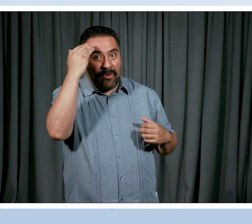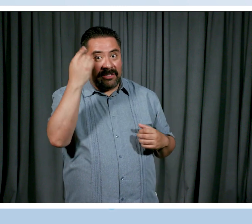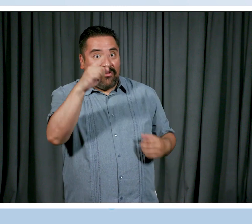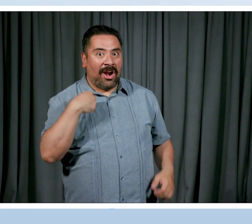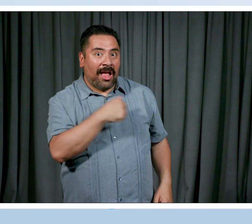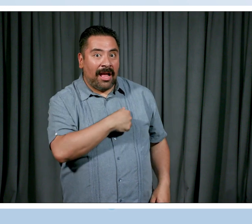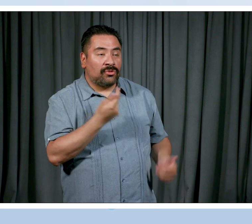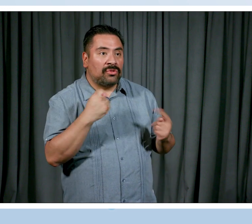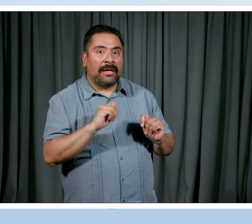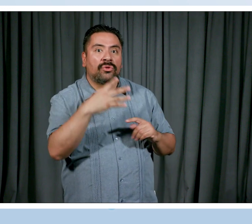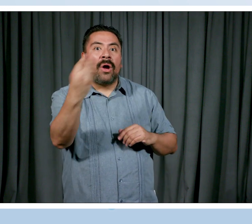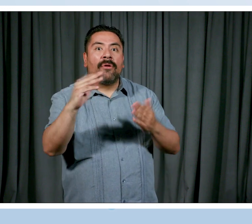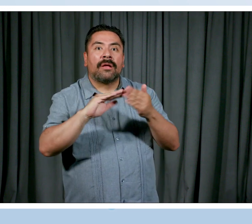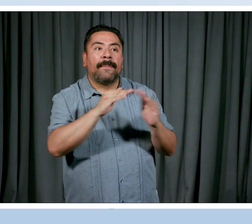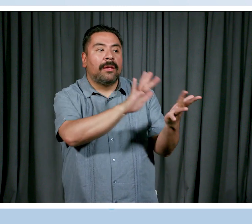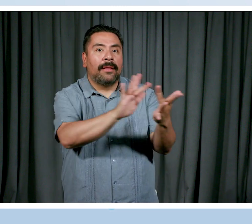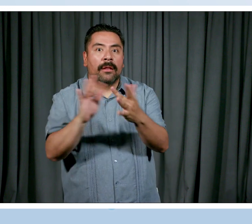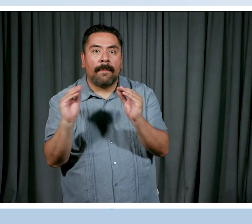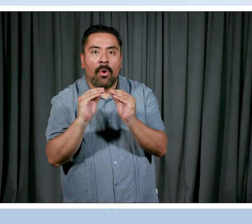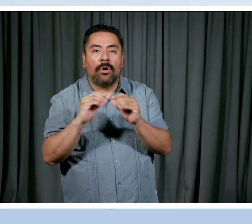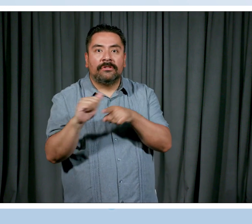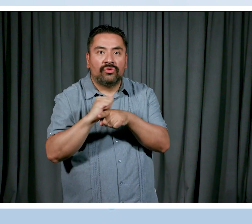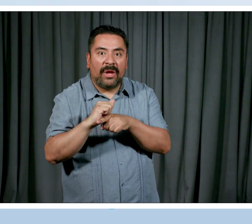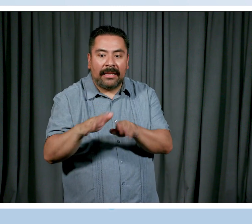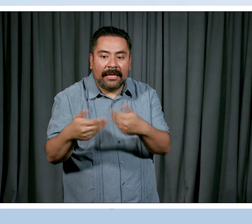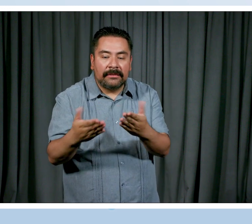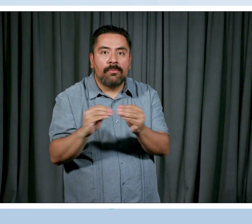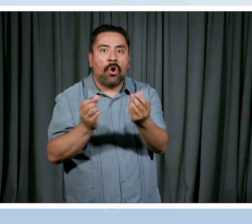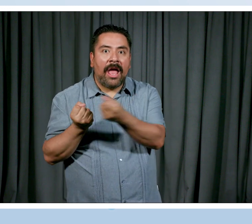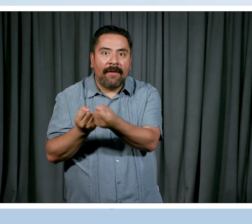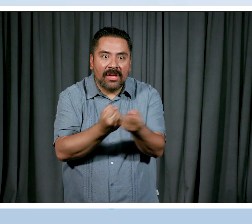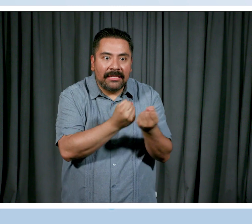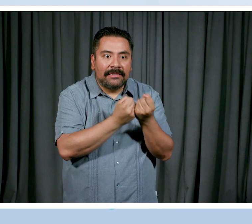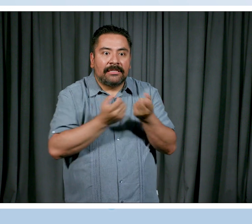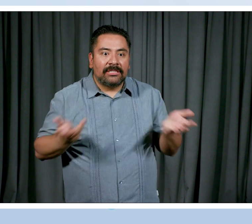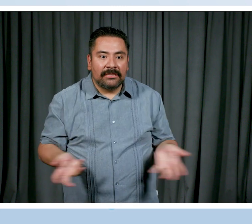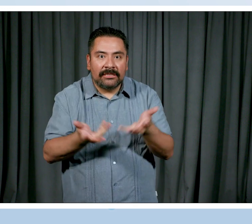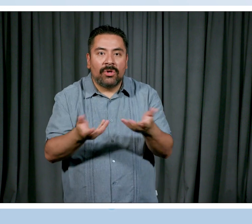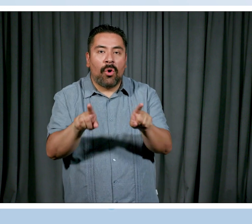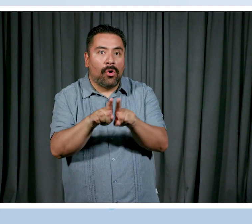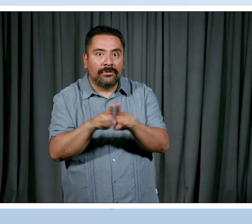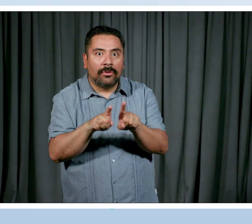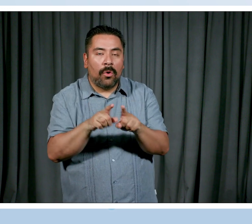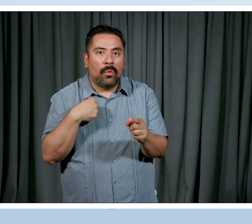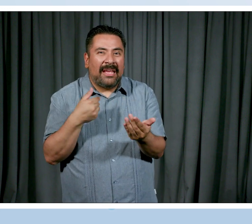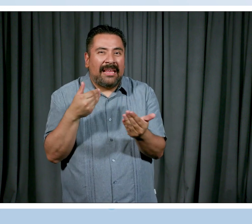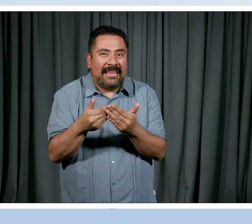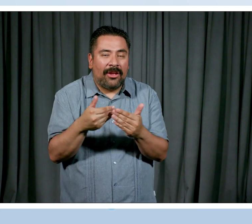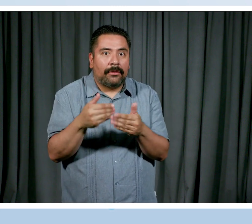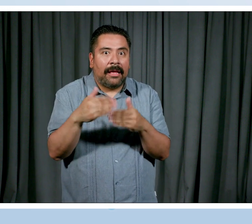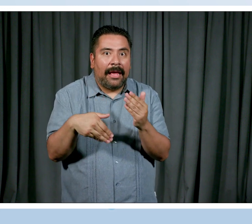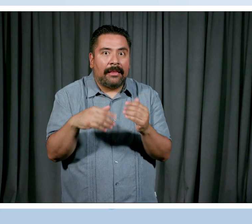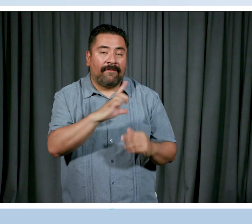trying to get into the community more, do some trainings, do some advocacy pushes. It's also, we're nearing the end of